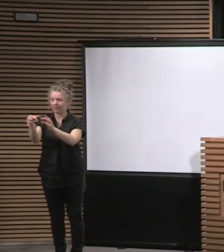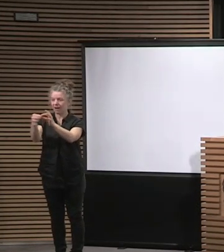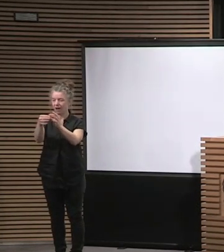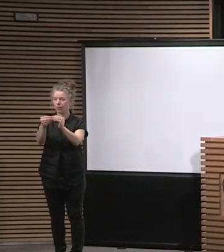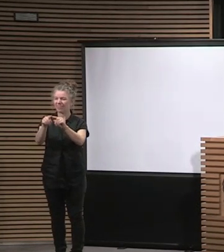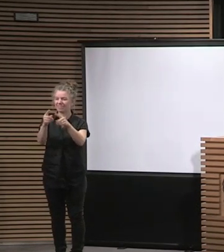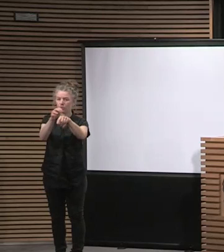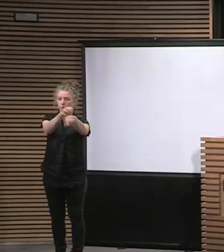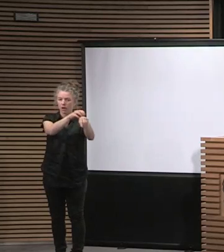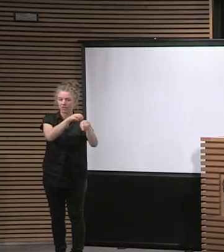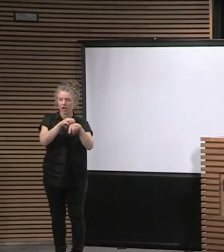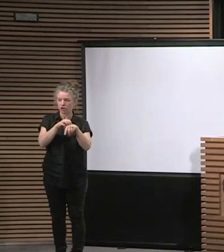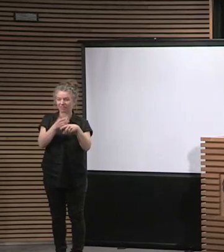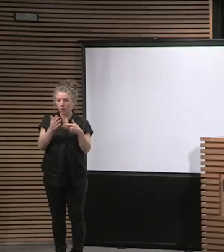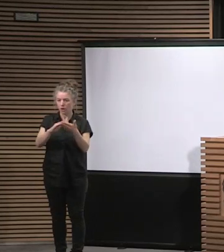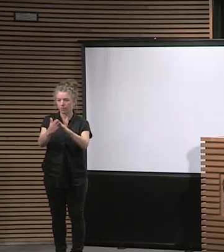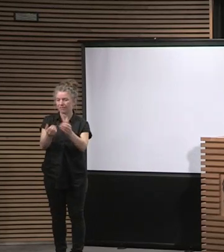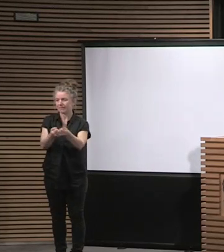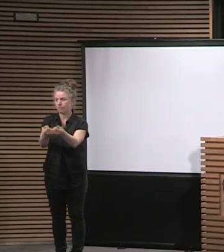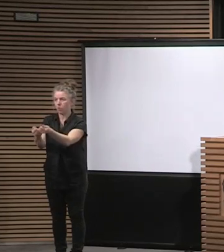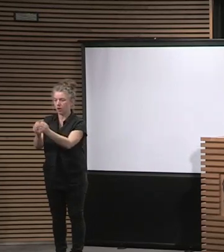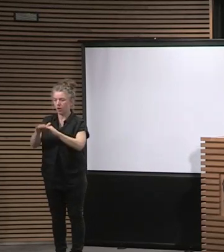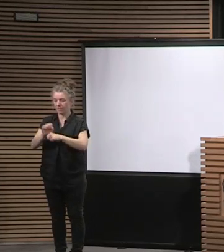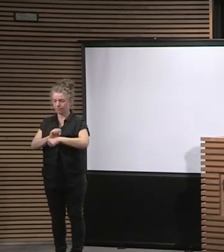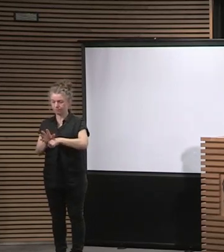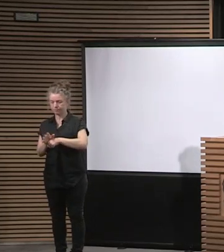networks right across the community. Thanks very much.